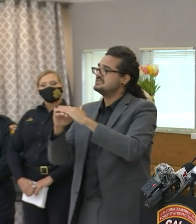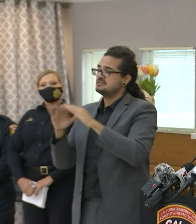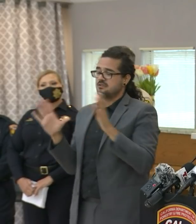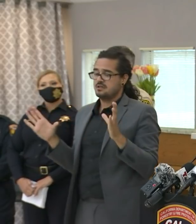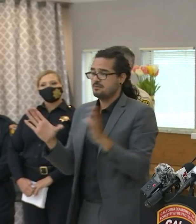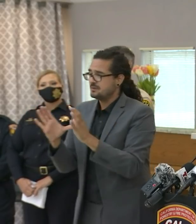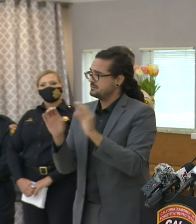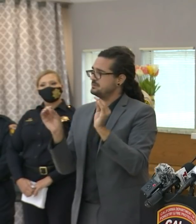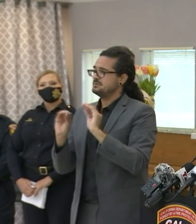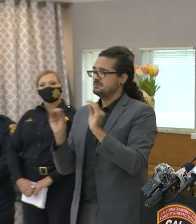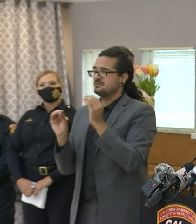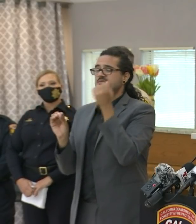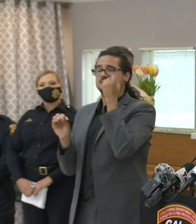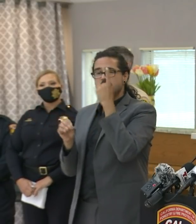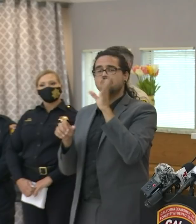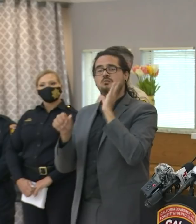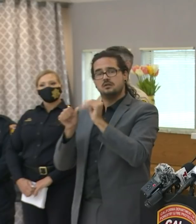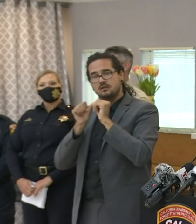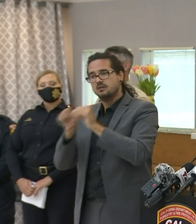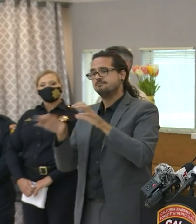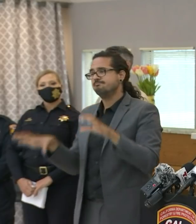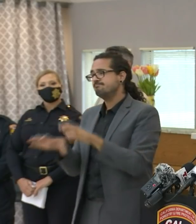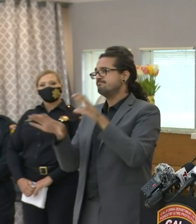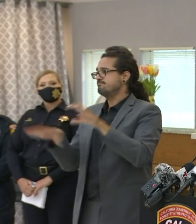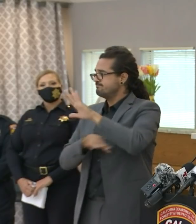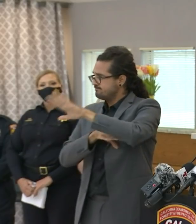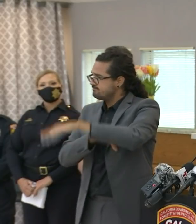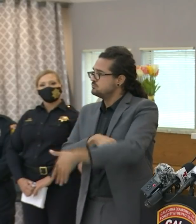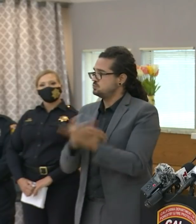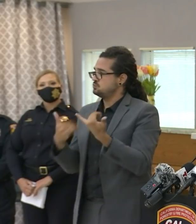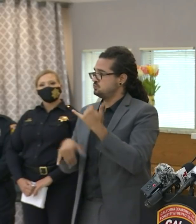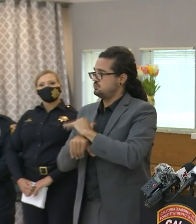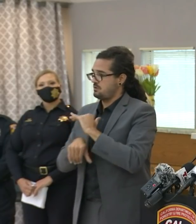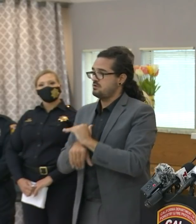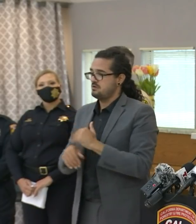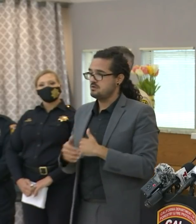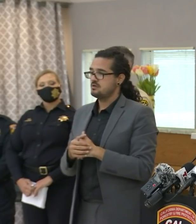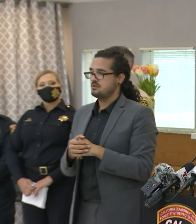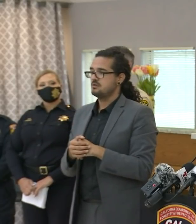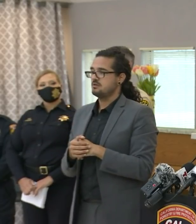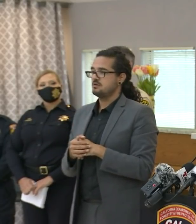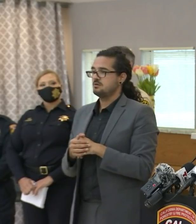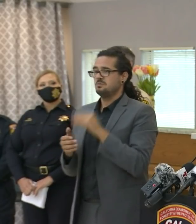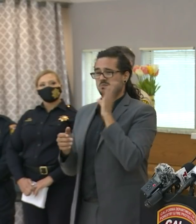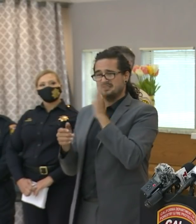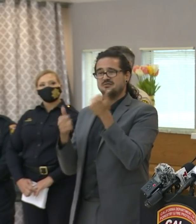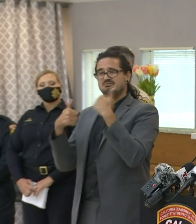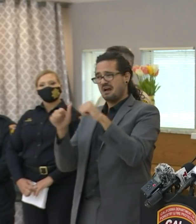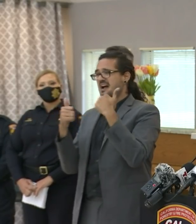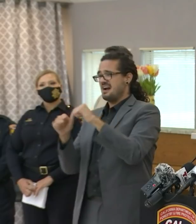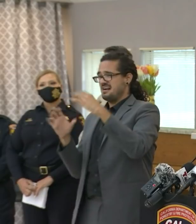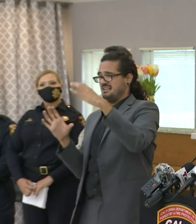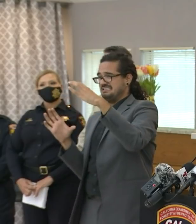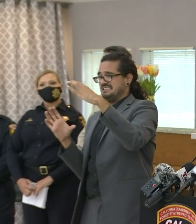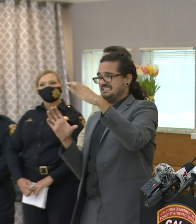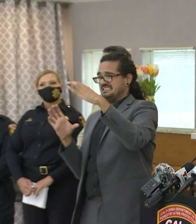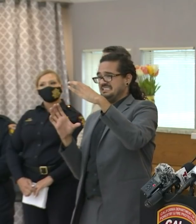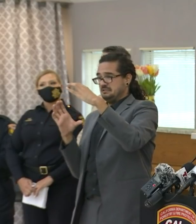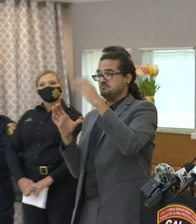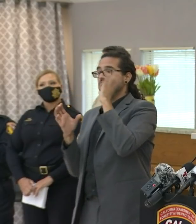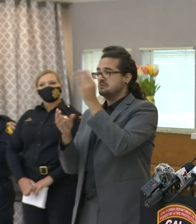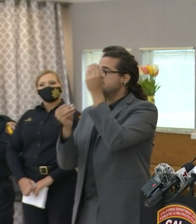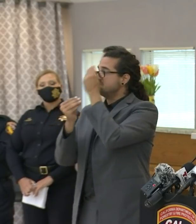tonight, identifying those areas that we've got contained on this incident, and we'll be looking at increasing the containment percentage in the morning.